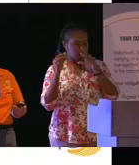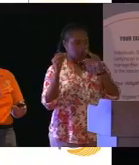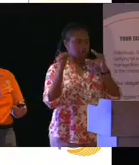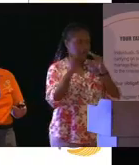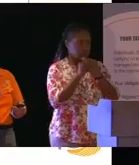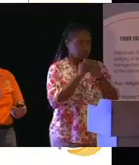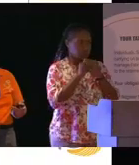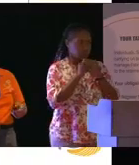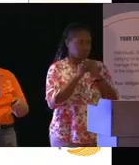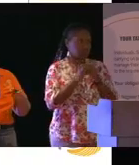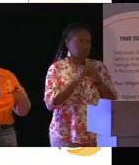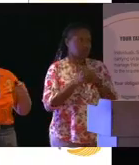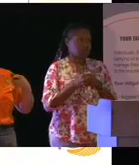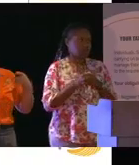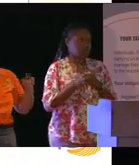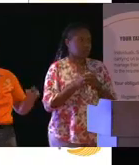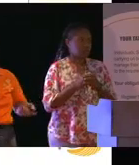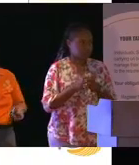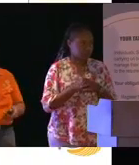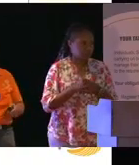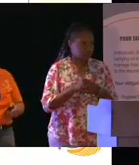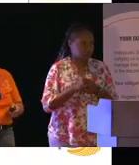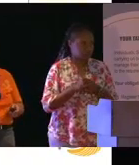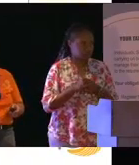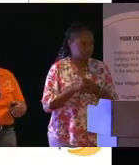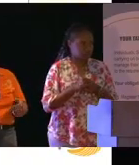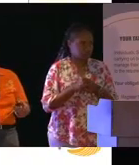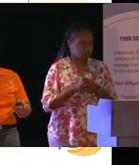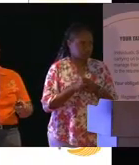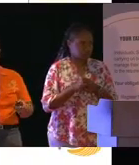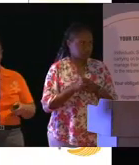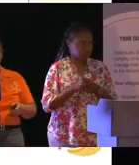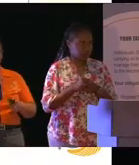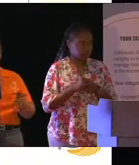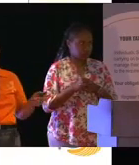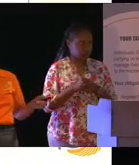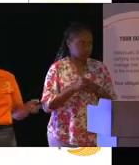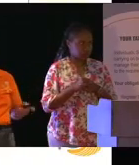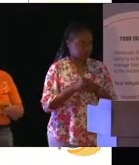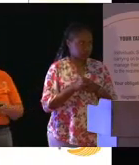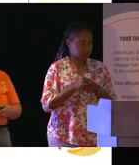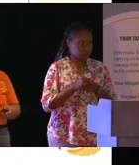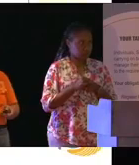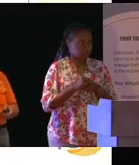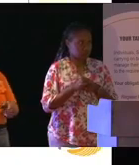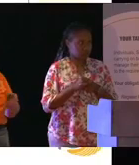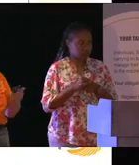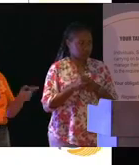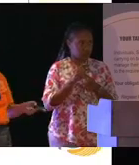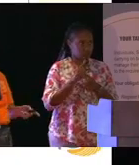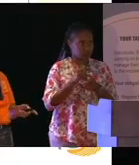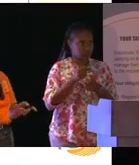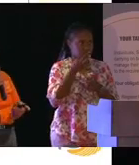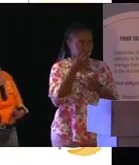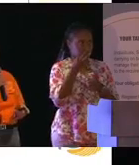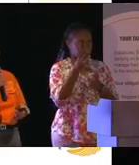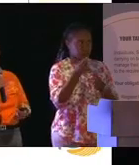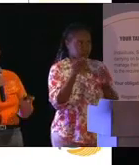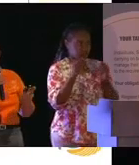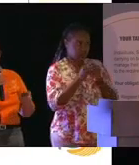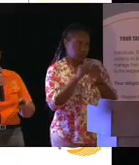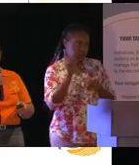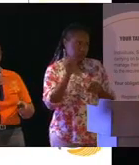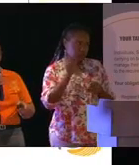transfer that you will get assistance from the banks. So whichever commercial banks that you are presented to do